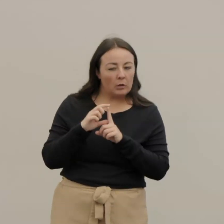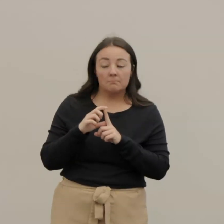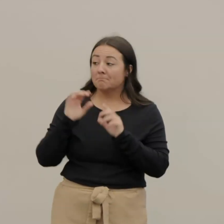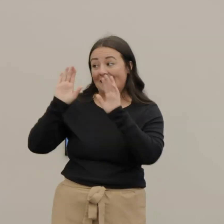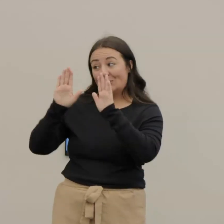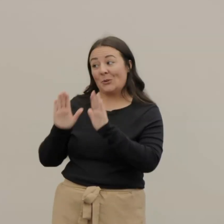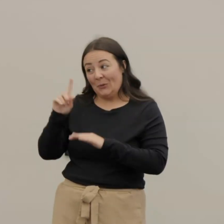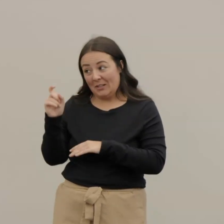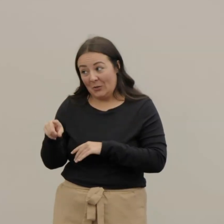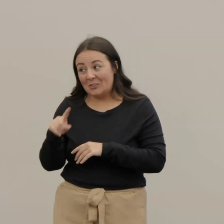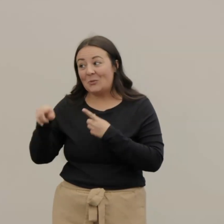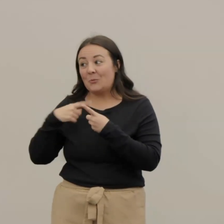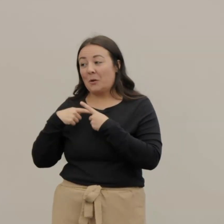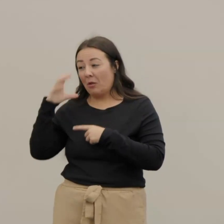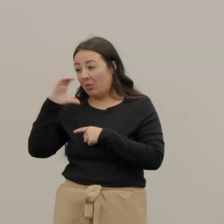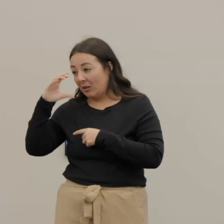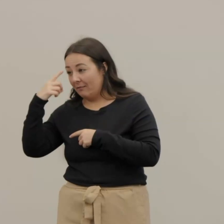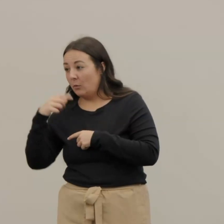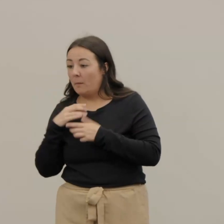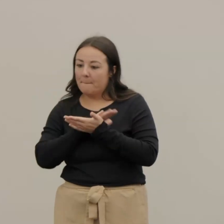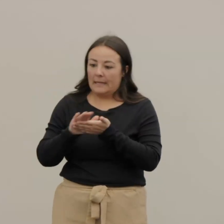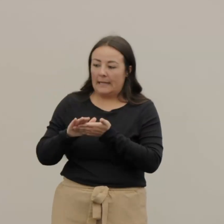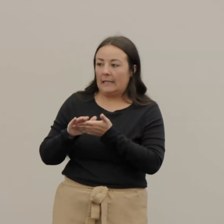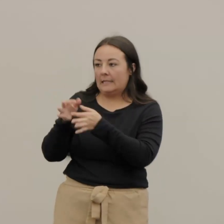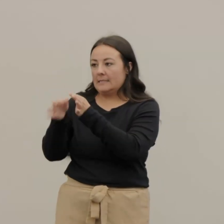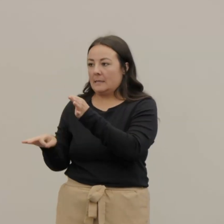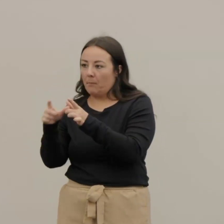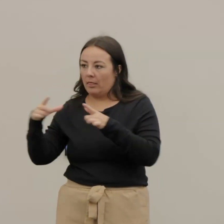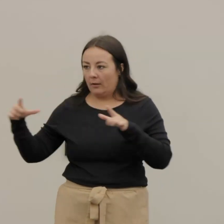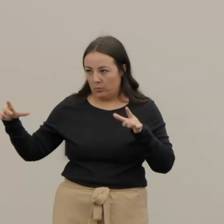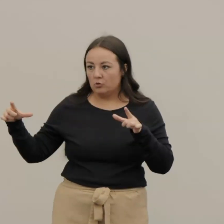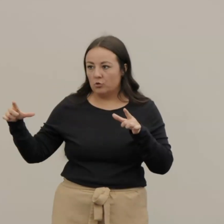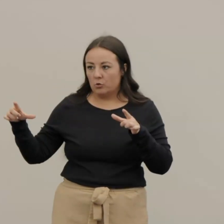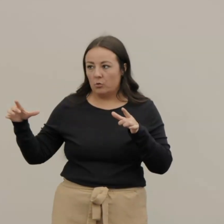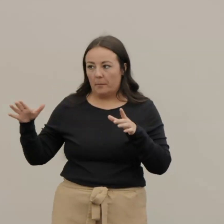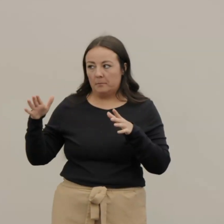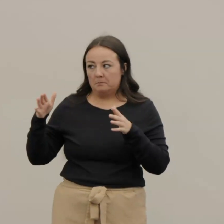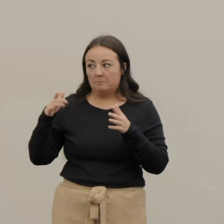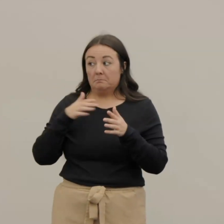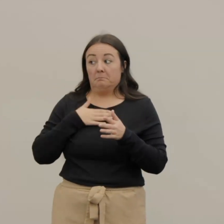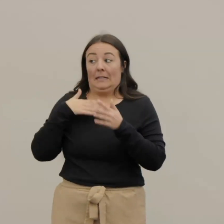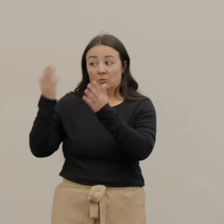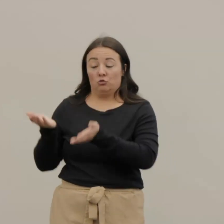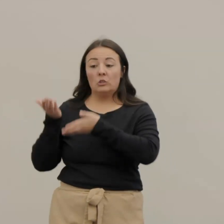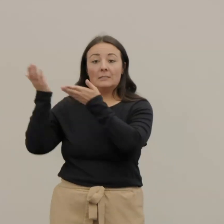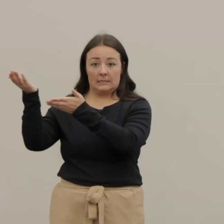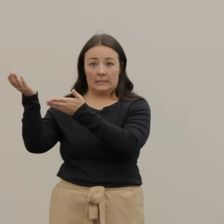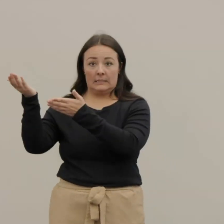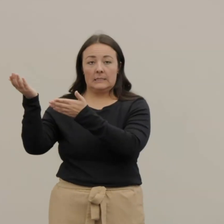question. When we're looking for plain and simple language, what I'm going to suggest